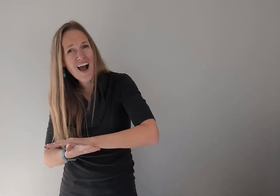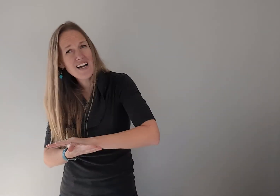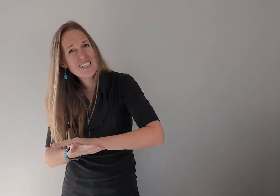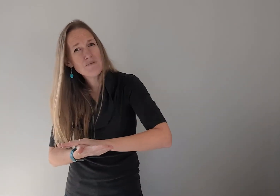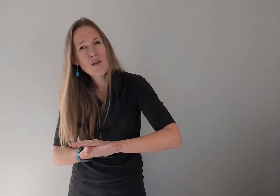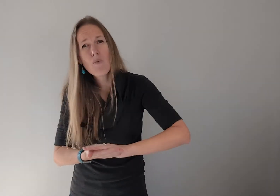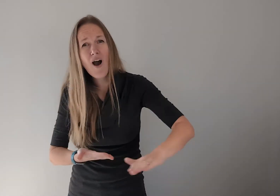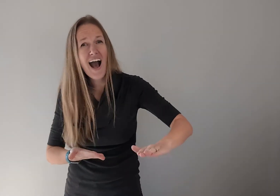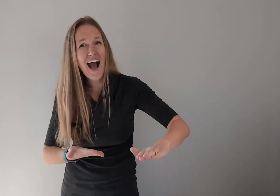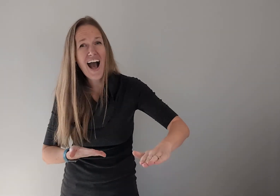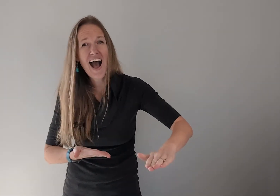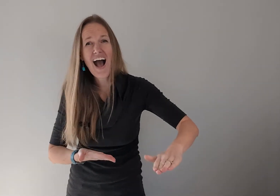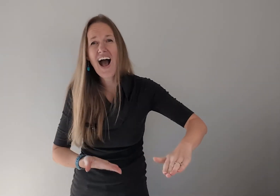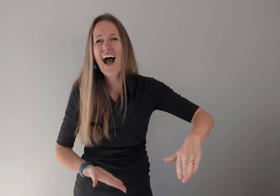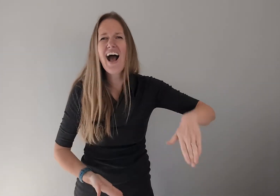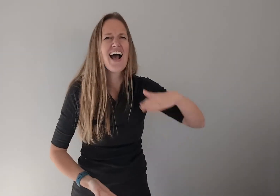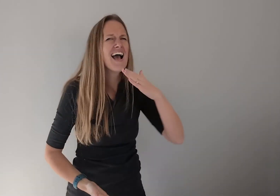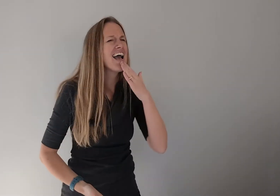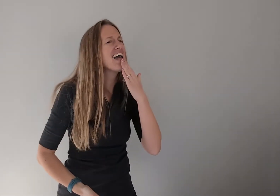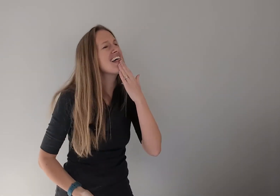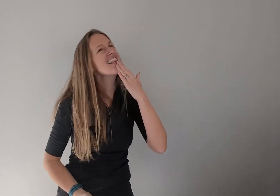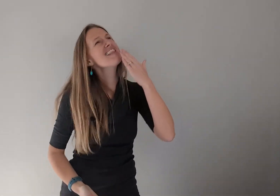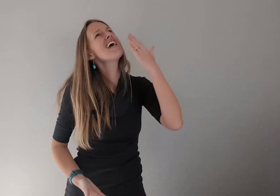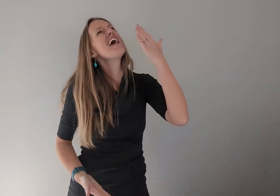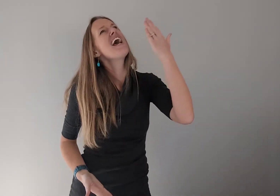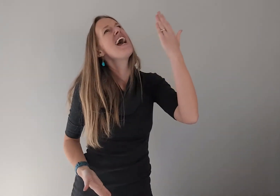wash me white.